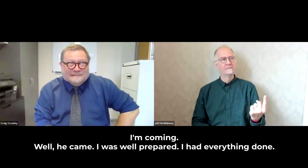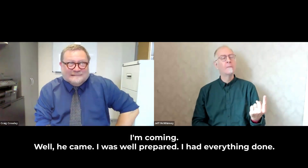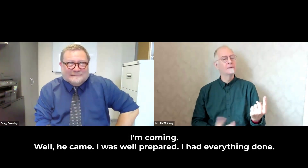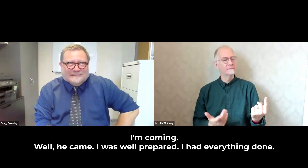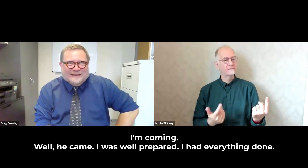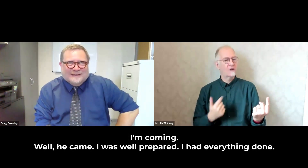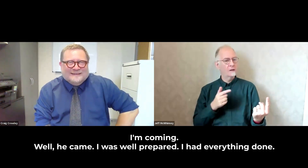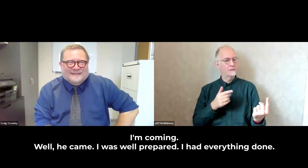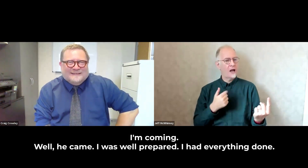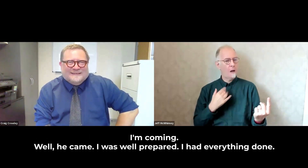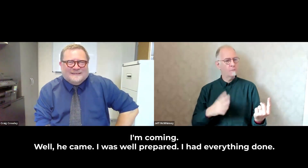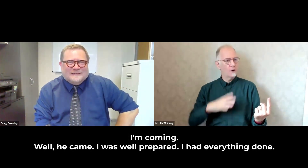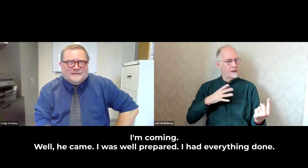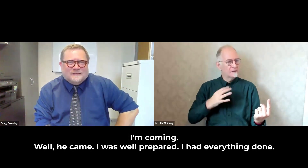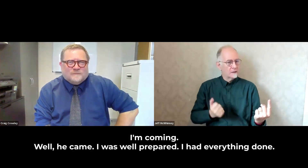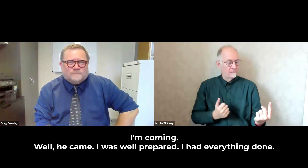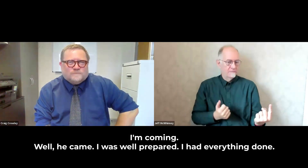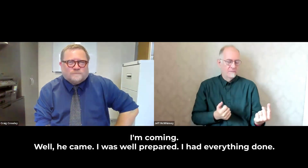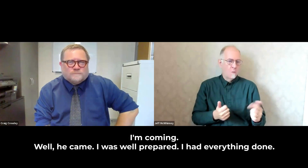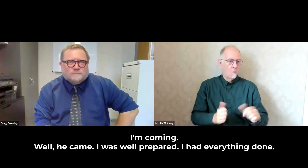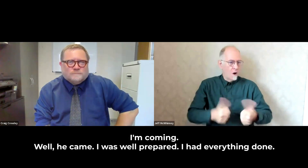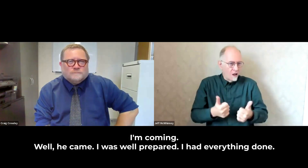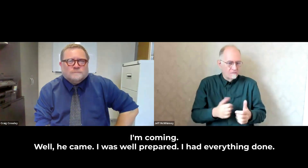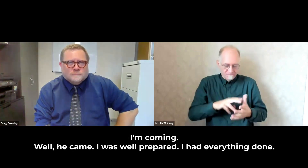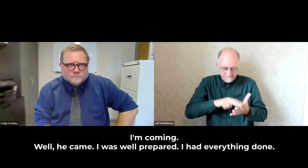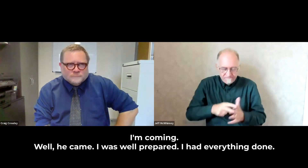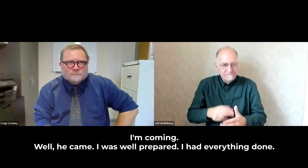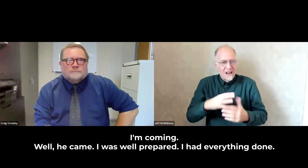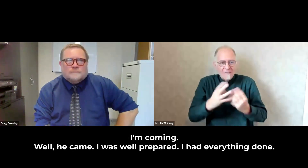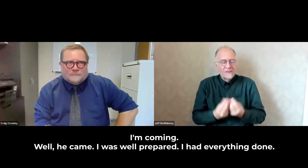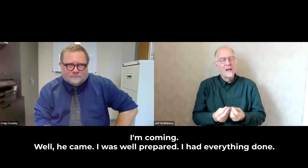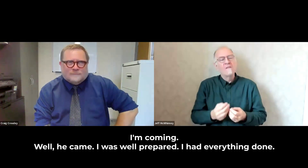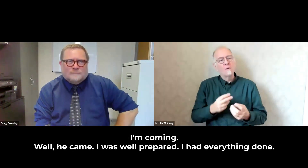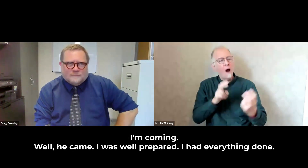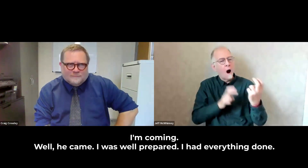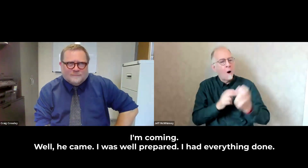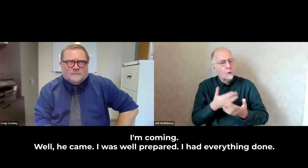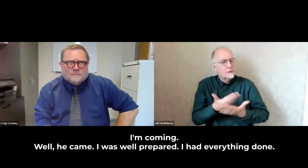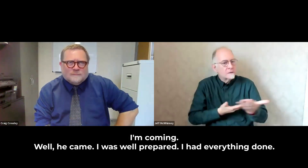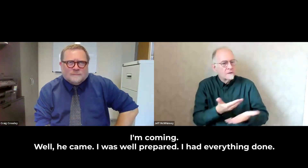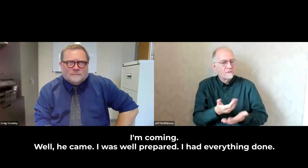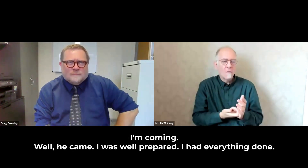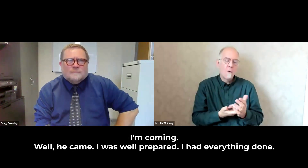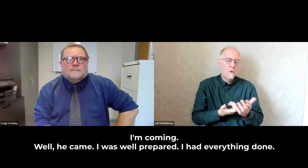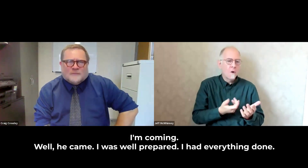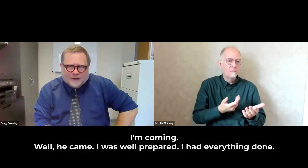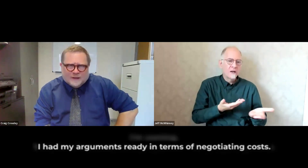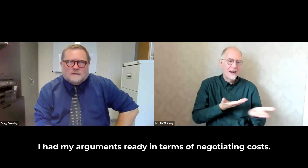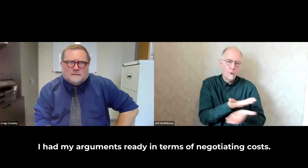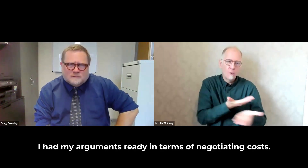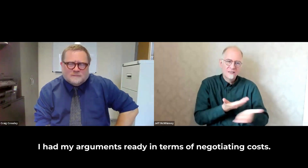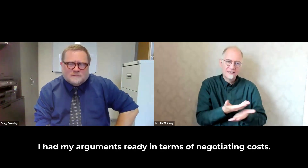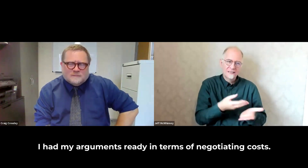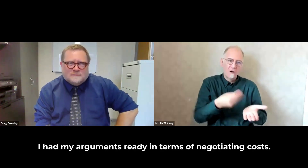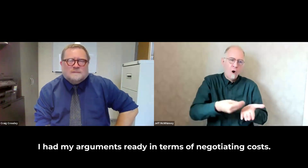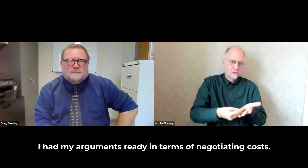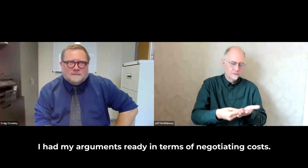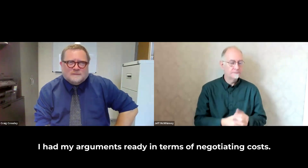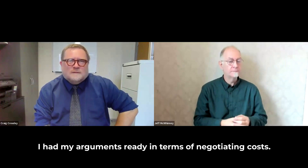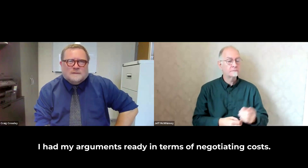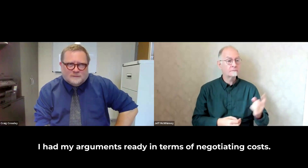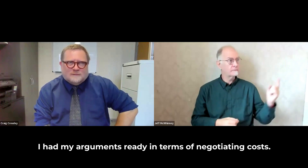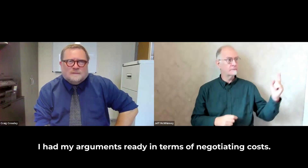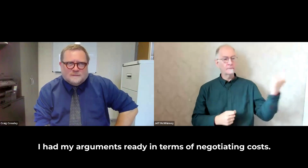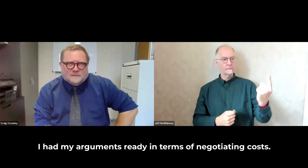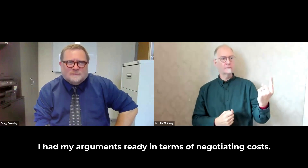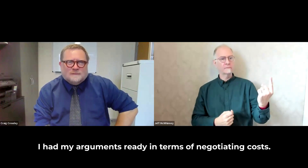coming. Well, he came. I was well prepared. I had everything done. I had my arguments